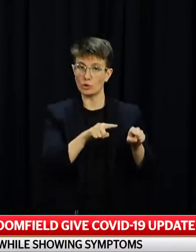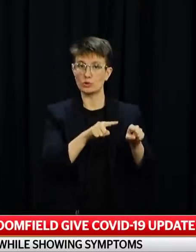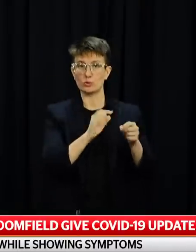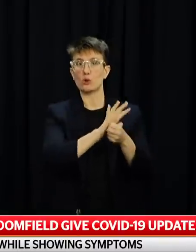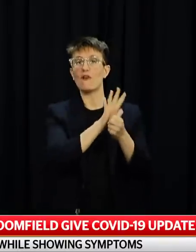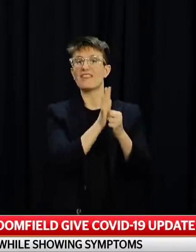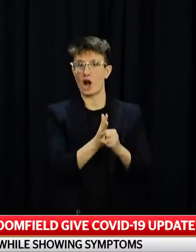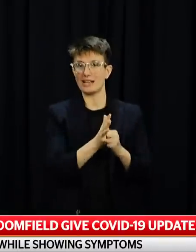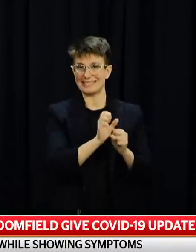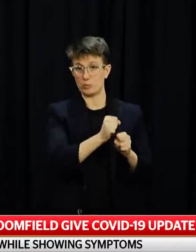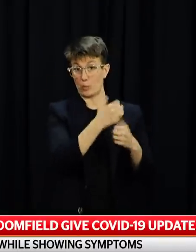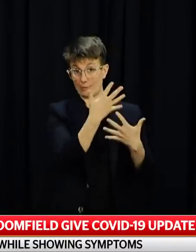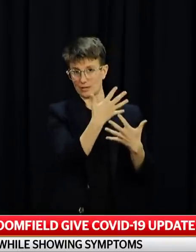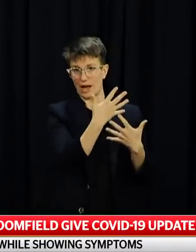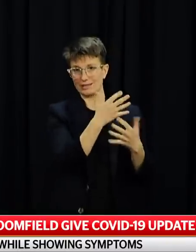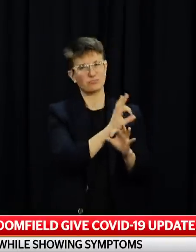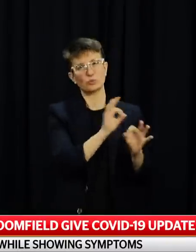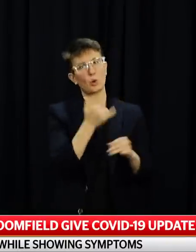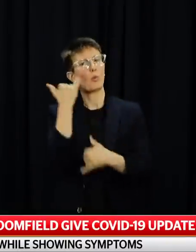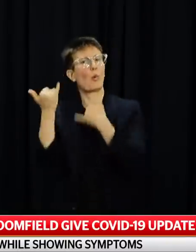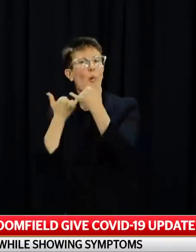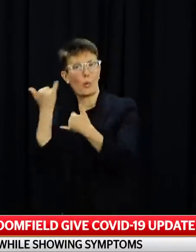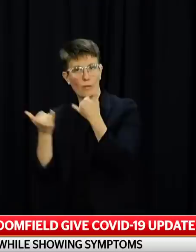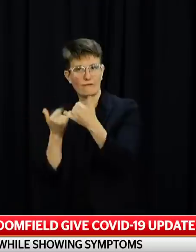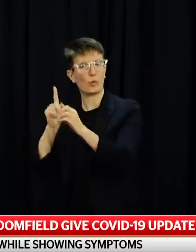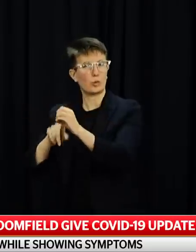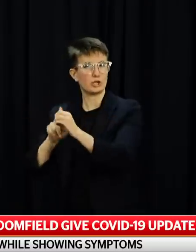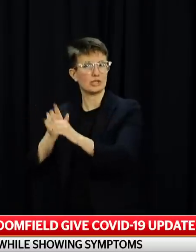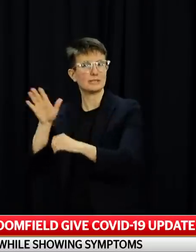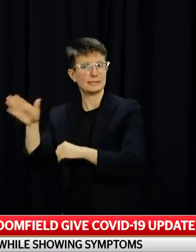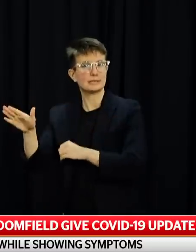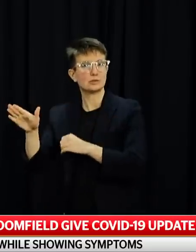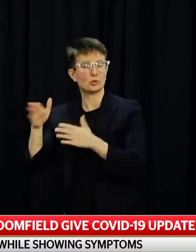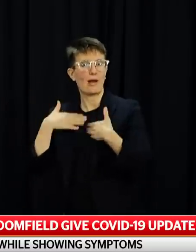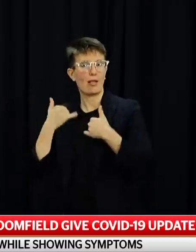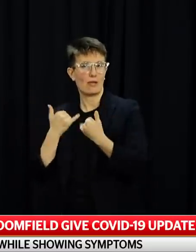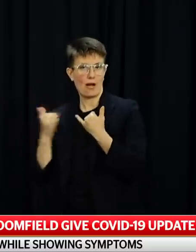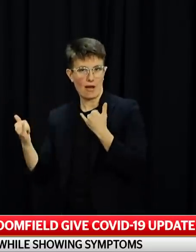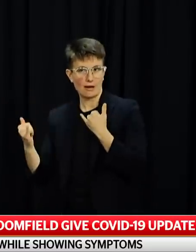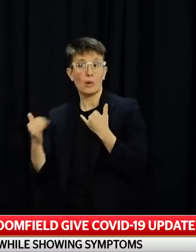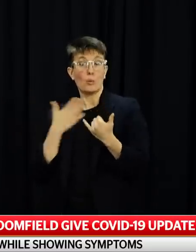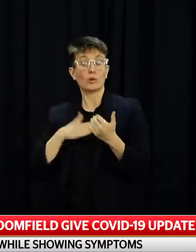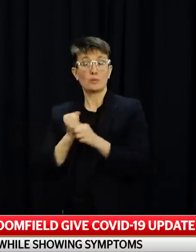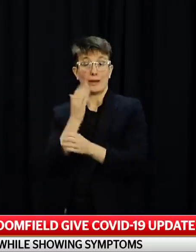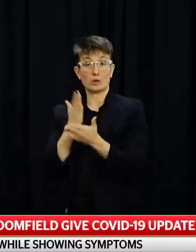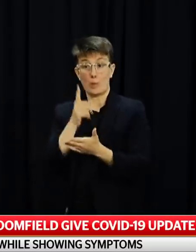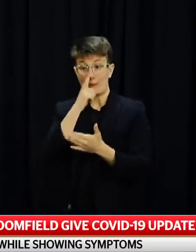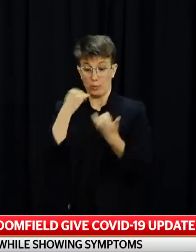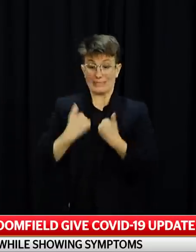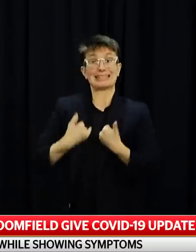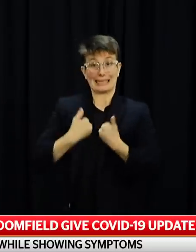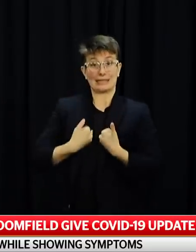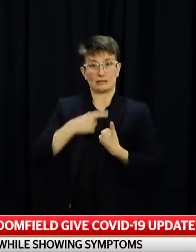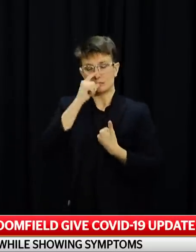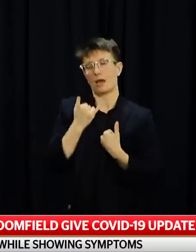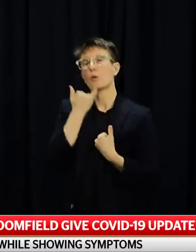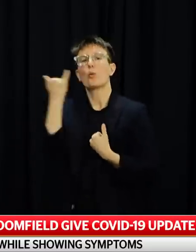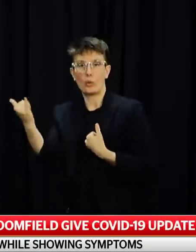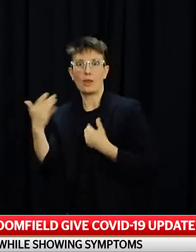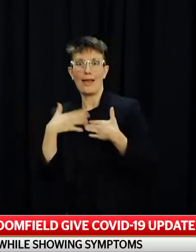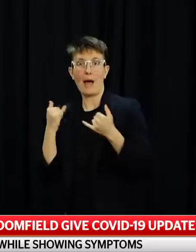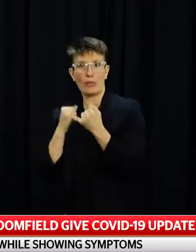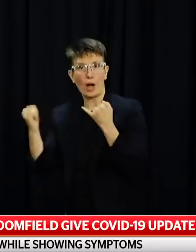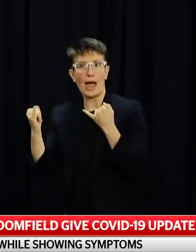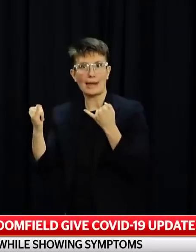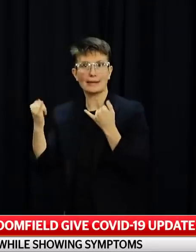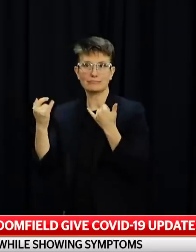Healthline. It means that we can make sure that people who need immediate health advice can access it. I want to come to the